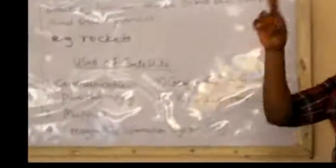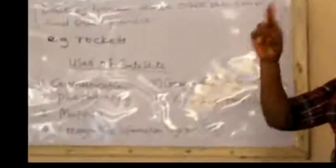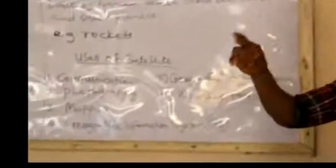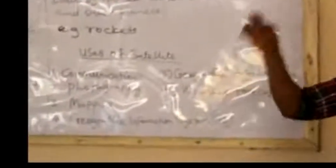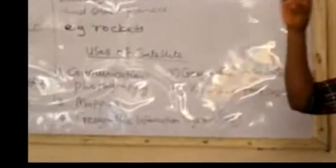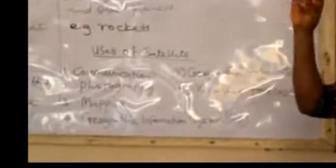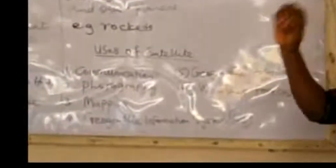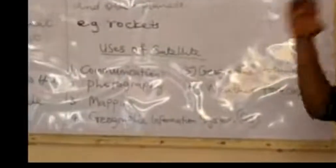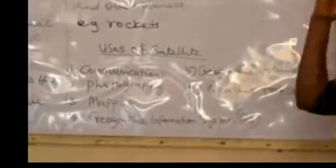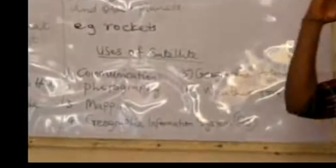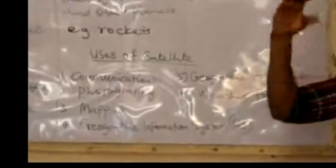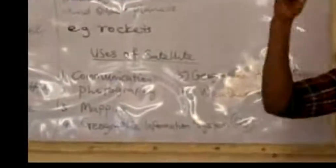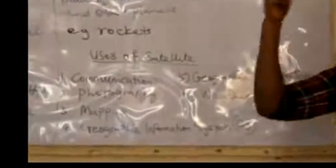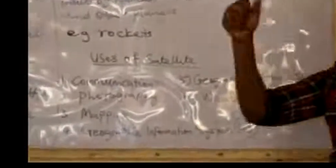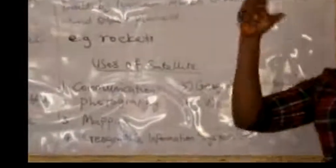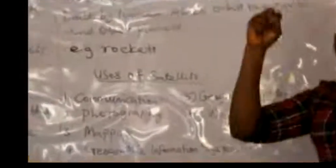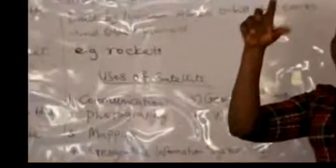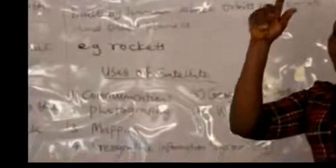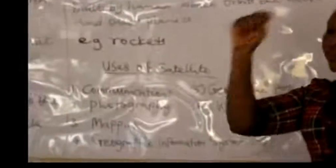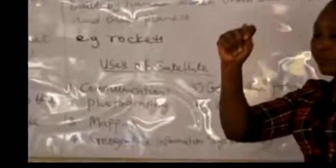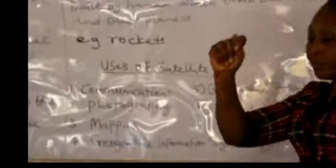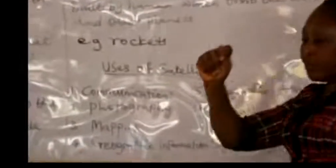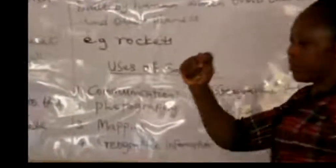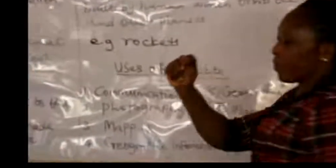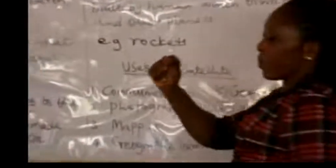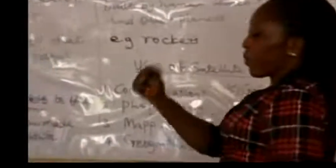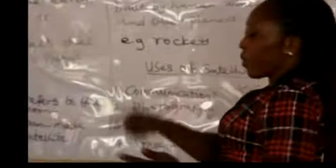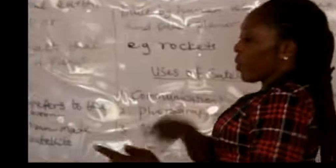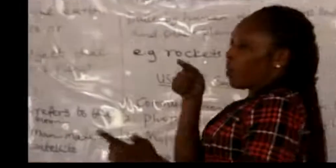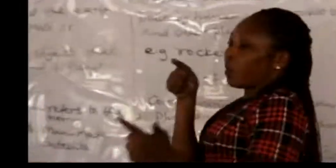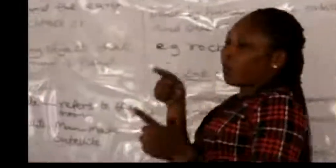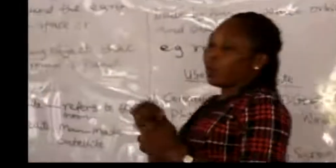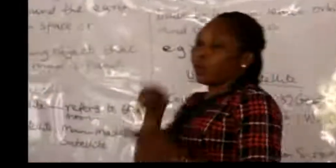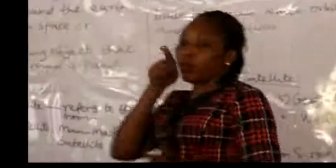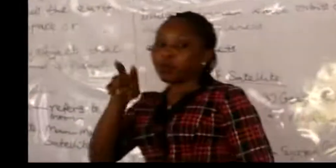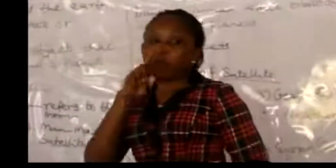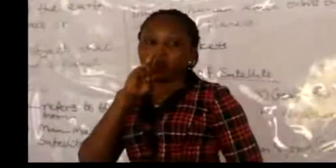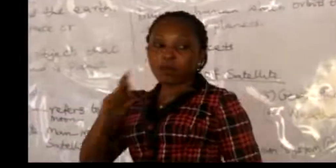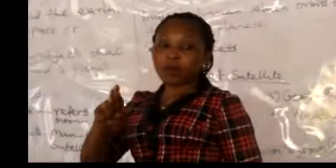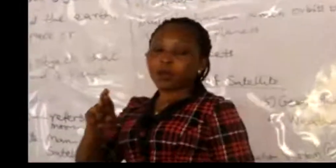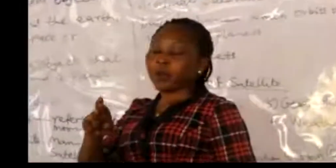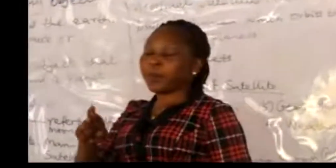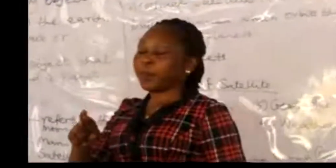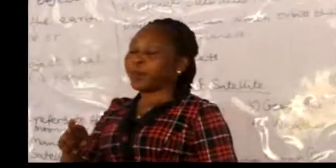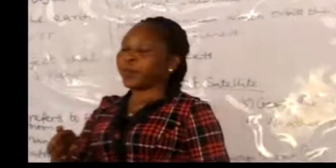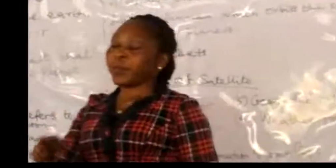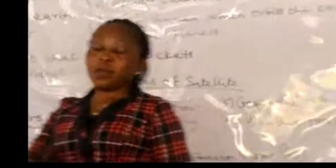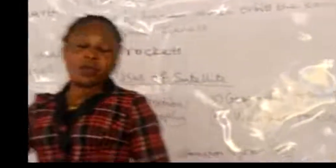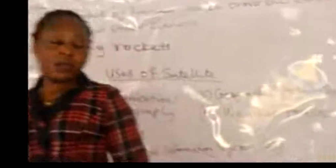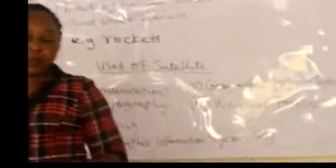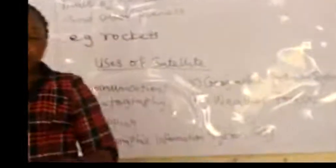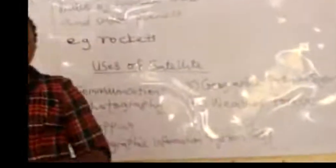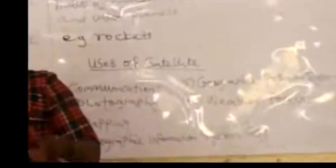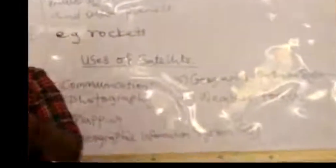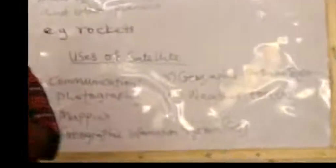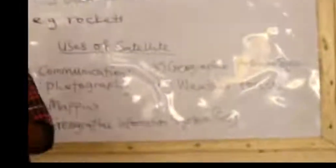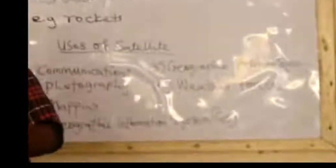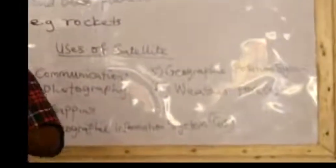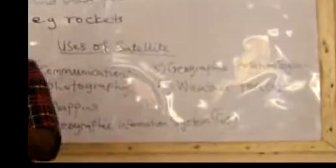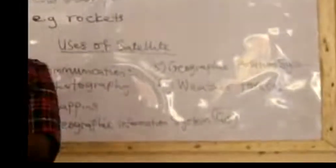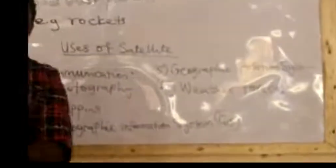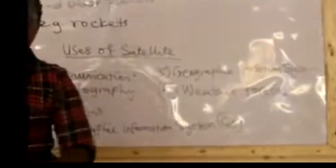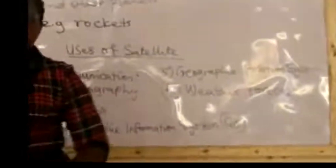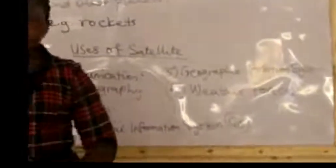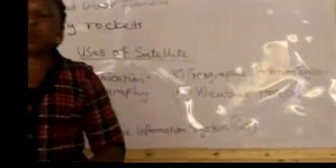you the places it will rain the next day, the places that will have sunshine, the places that will be